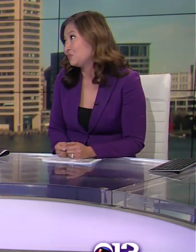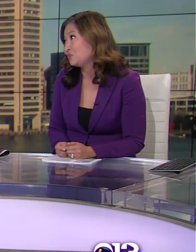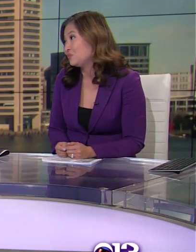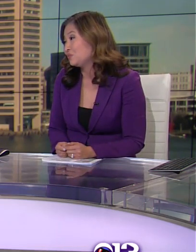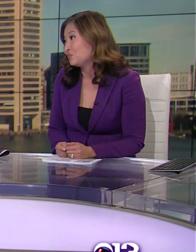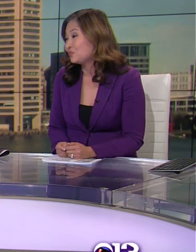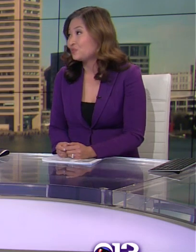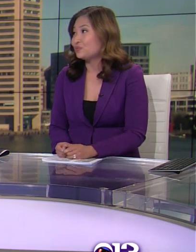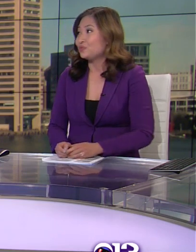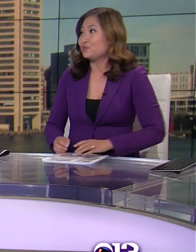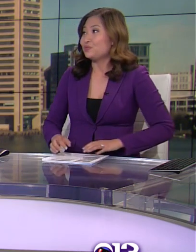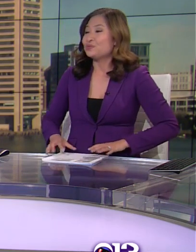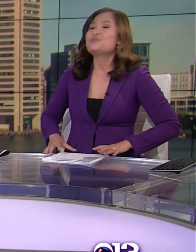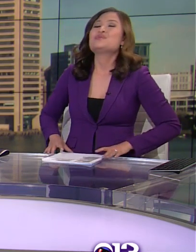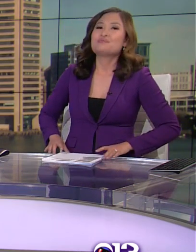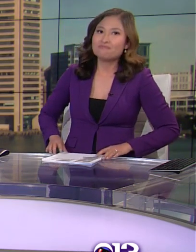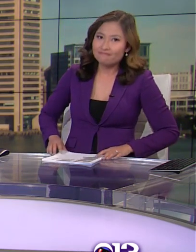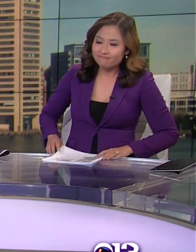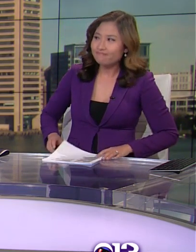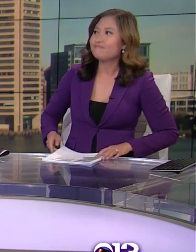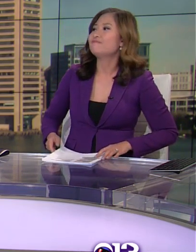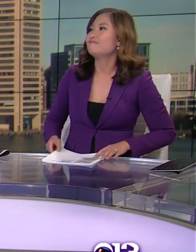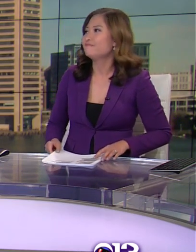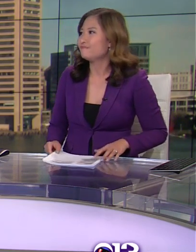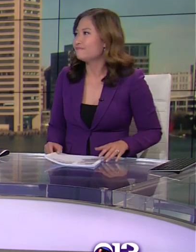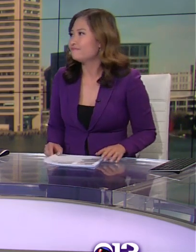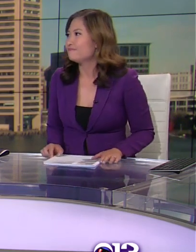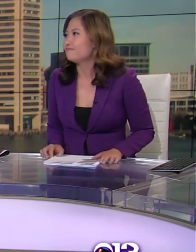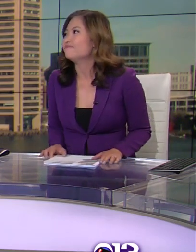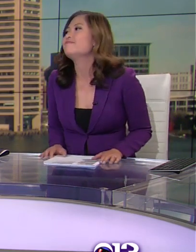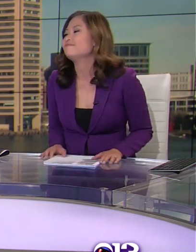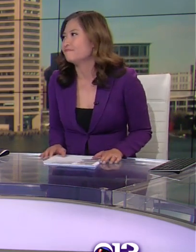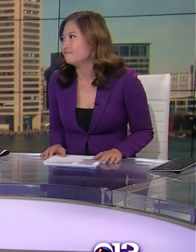of course, the ceremony, a very small and personal one, dictated by the